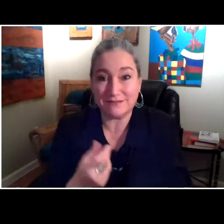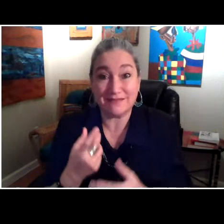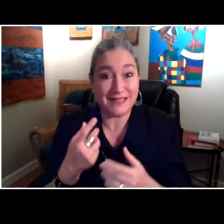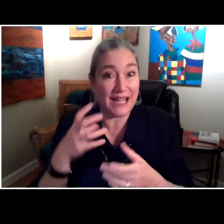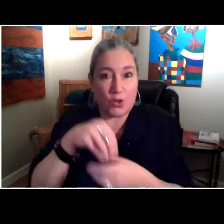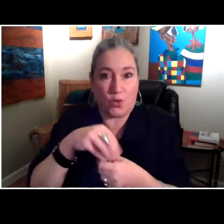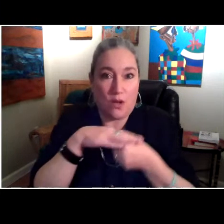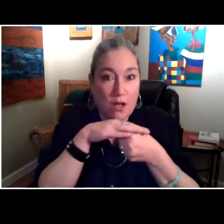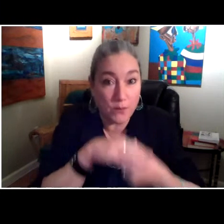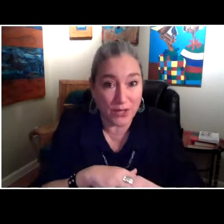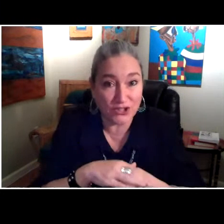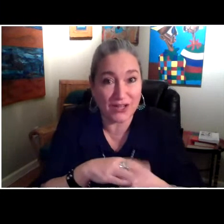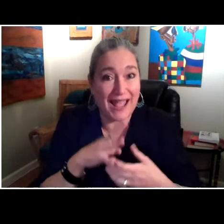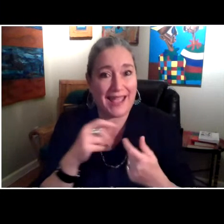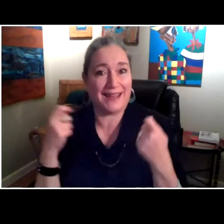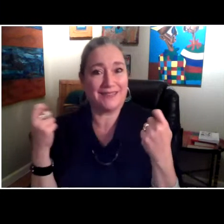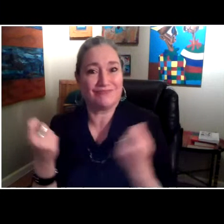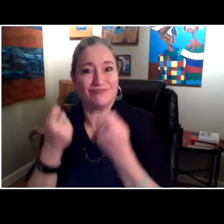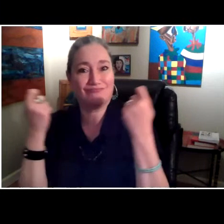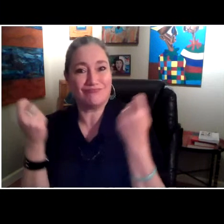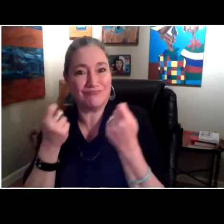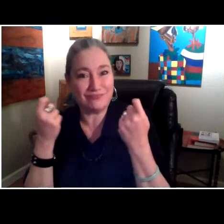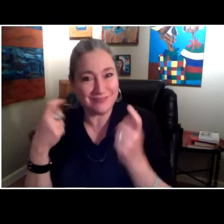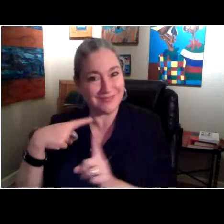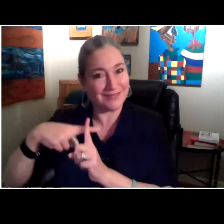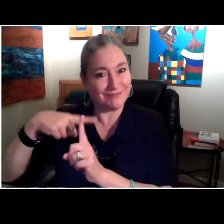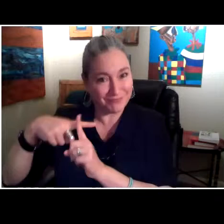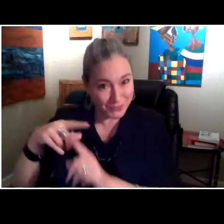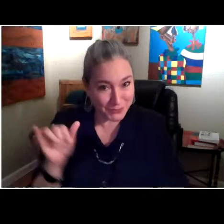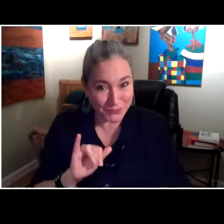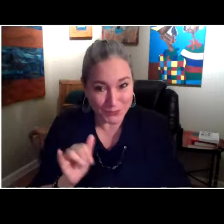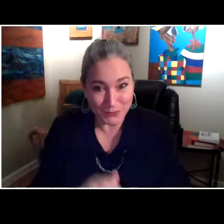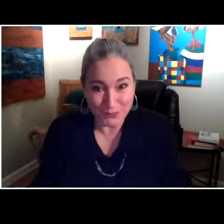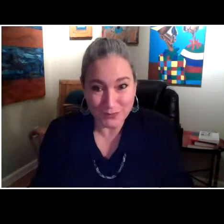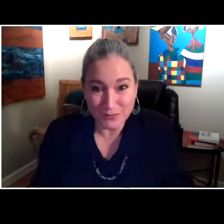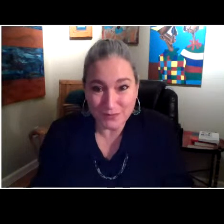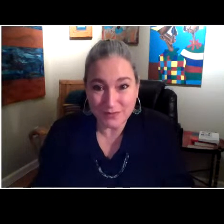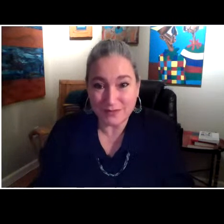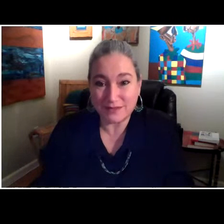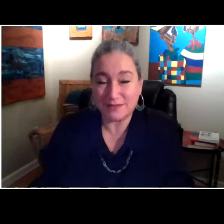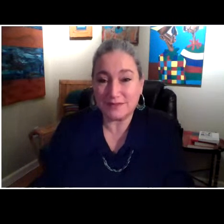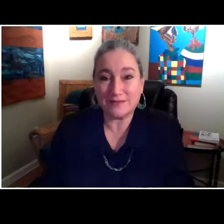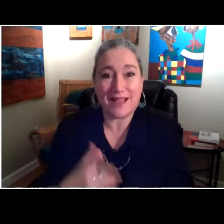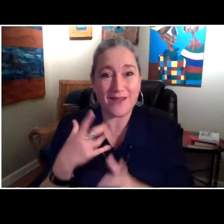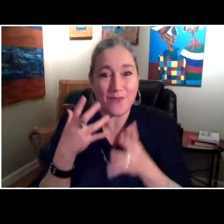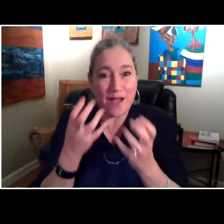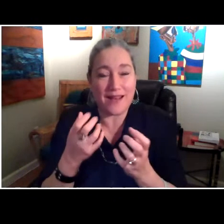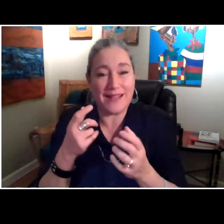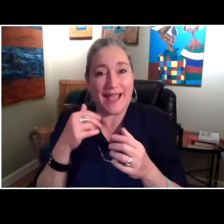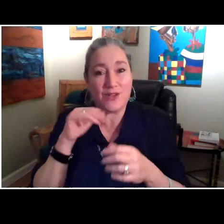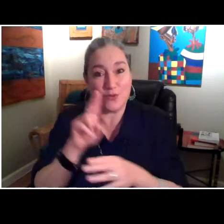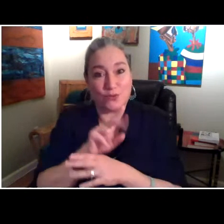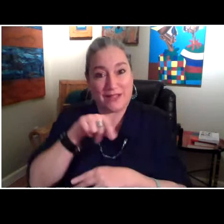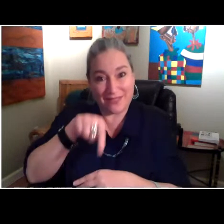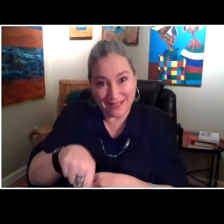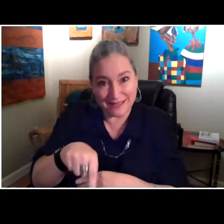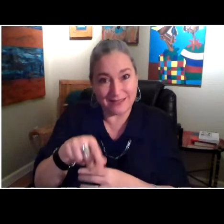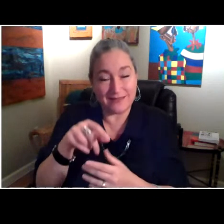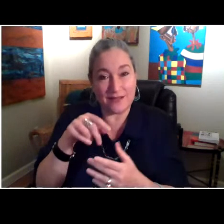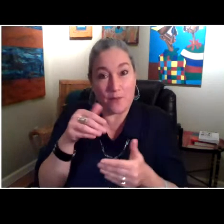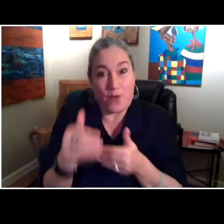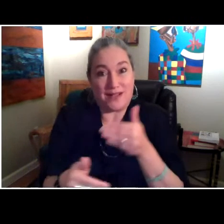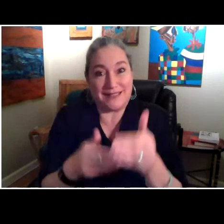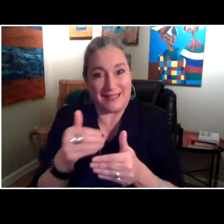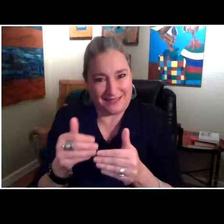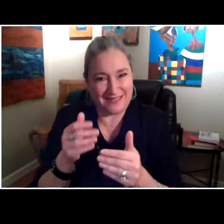it's connected to the deaf experience, to people's experience, including oppression and celebration of